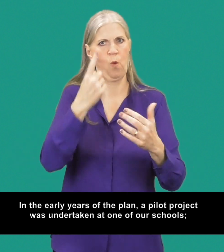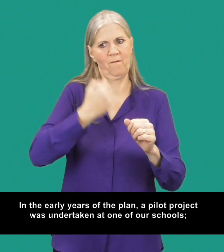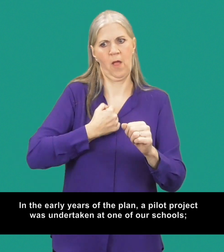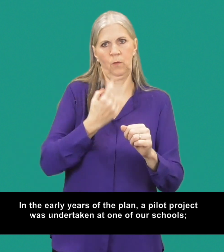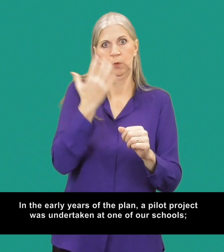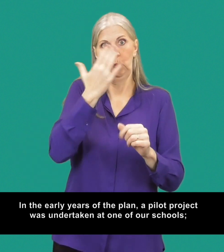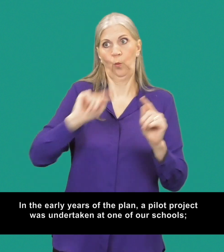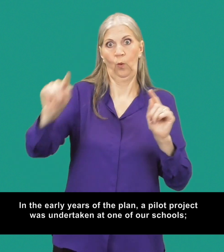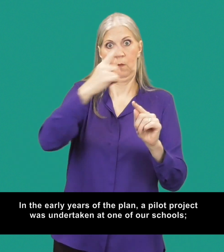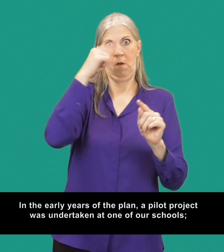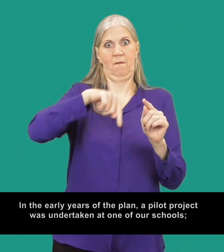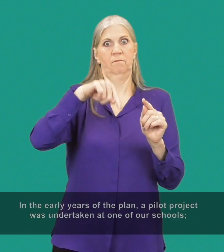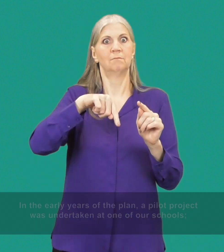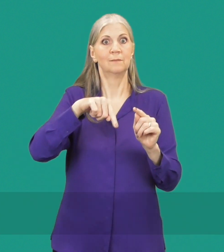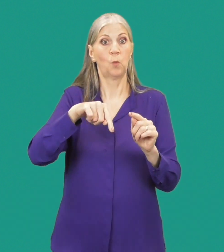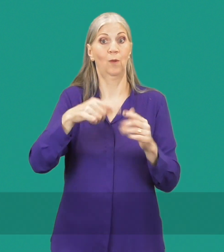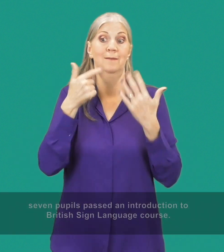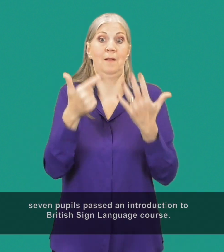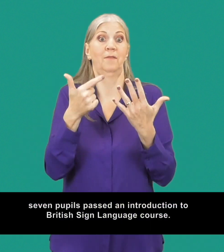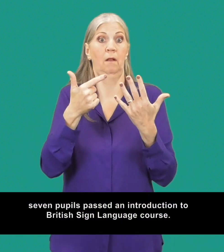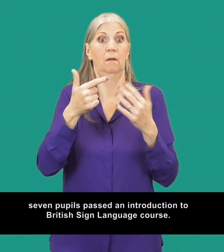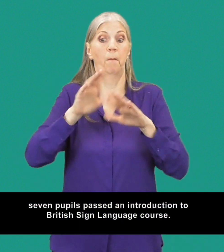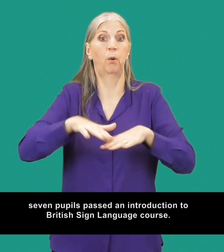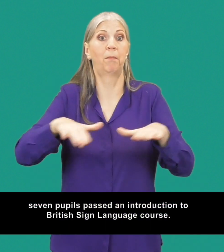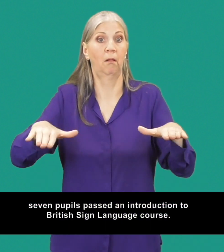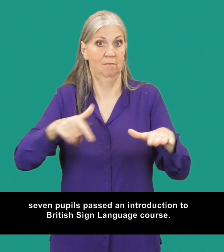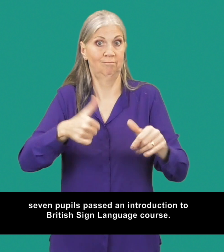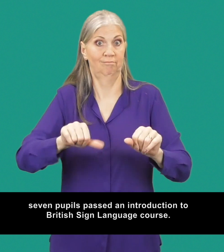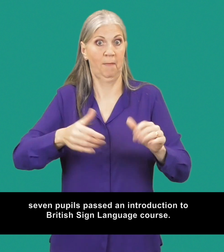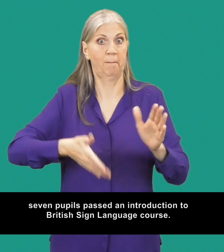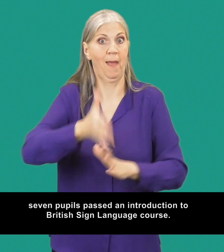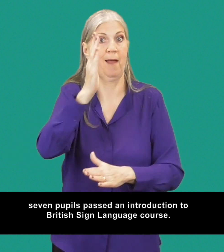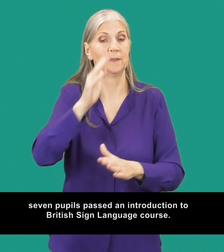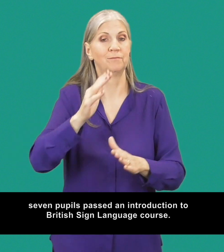7 pupils passed an Introduction to British Sign Language course.